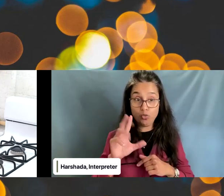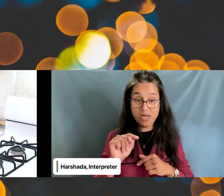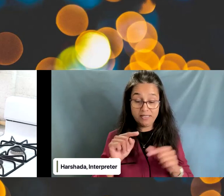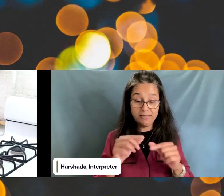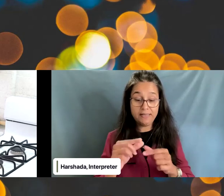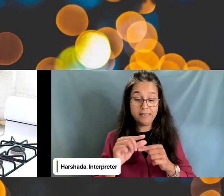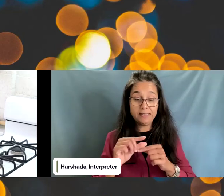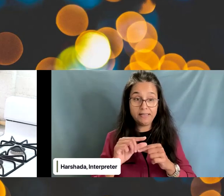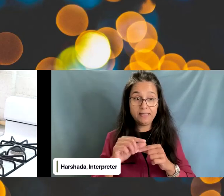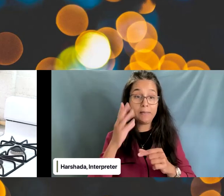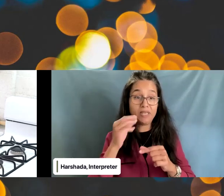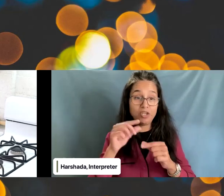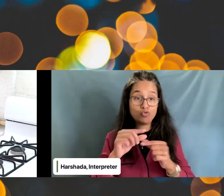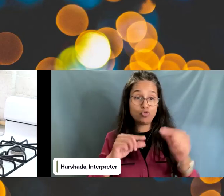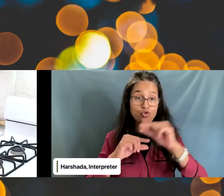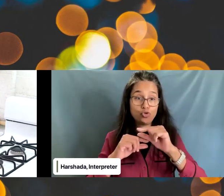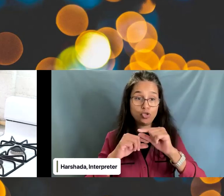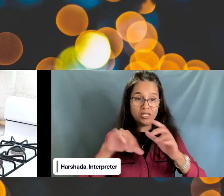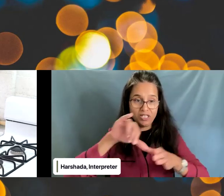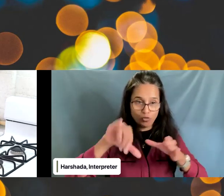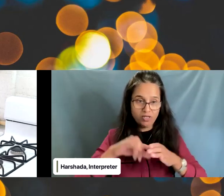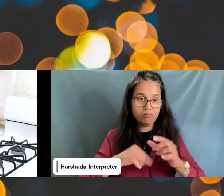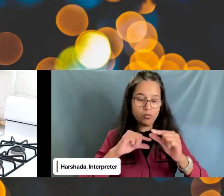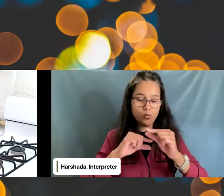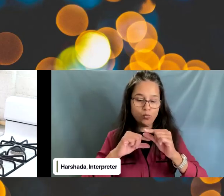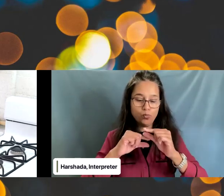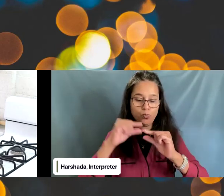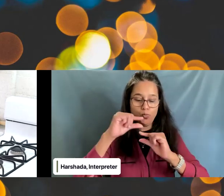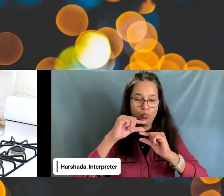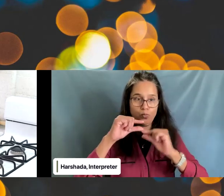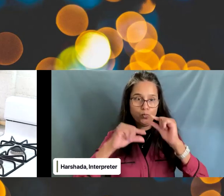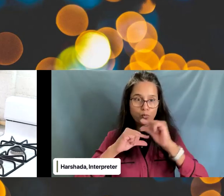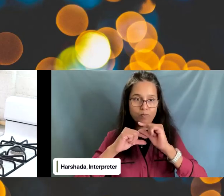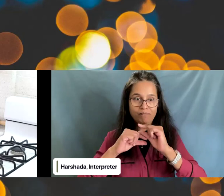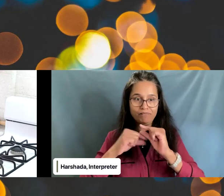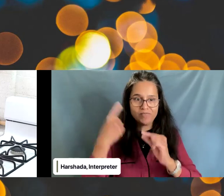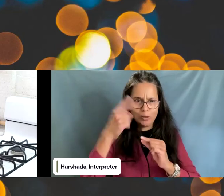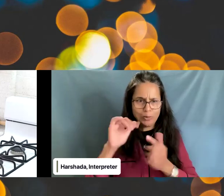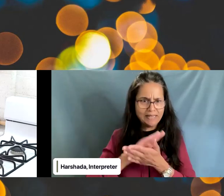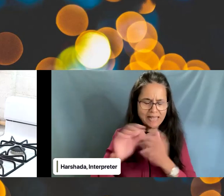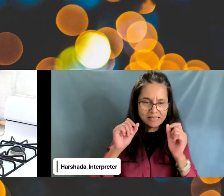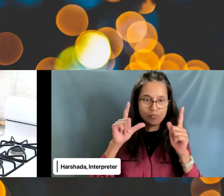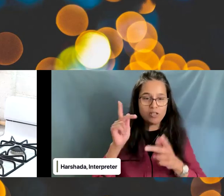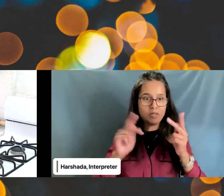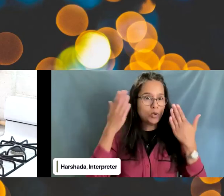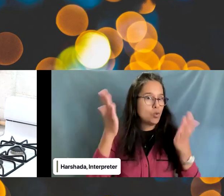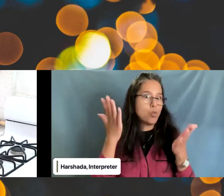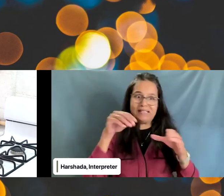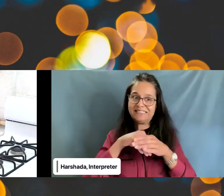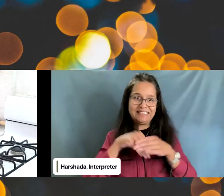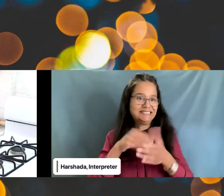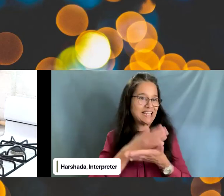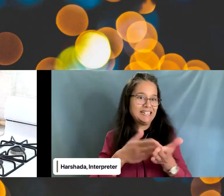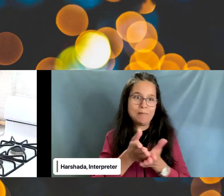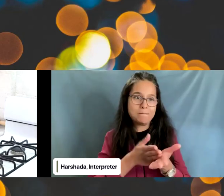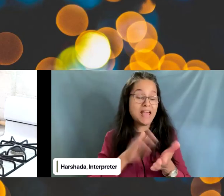And just spread it out, okay? You want to cover all the peaches so it looks like a nice surprise. People don't know what's in the pot, even though you